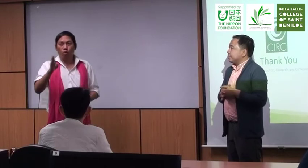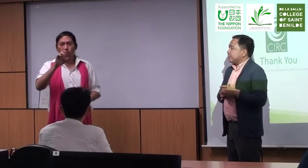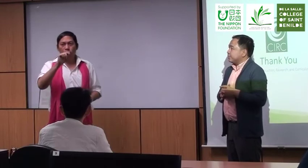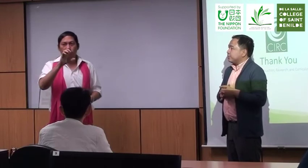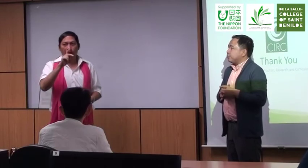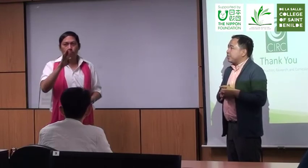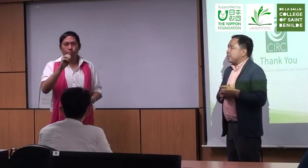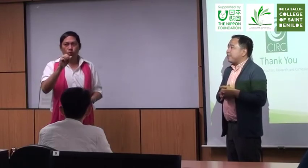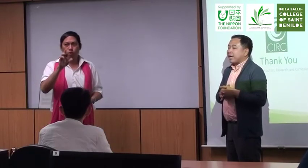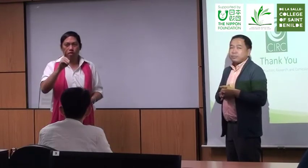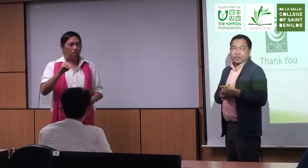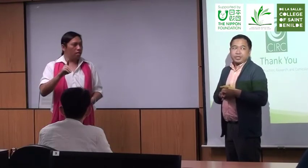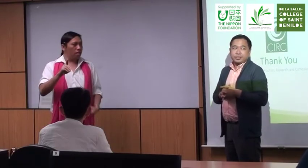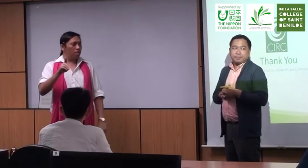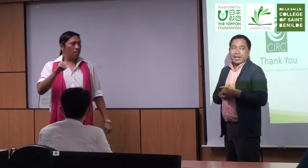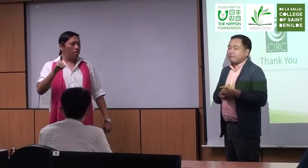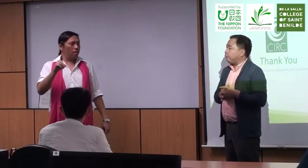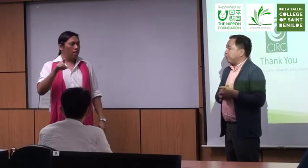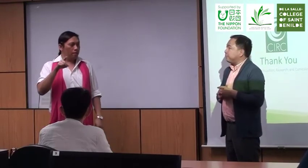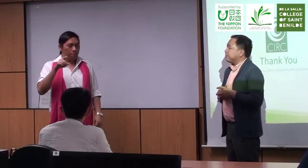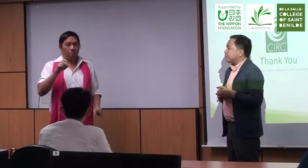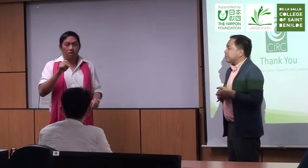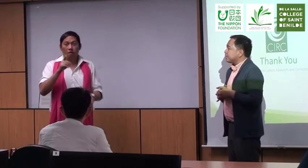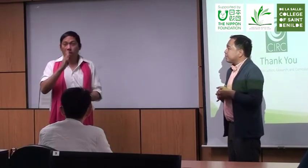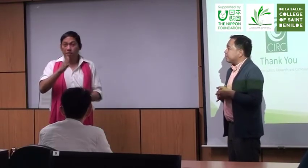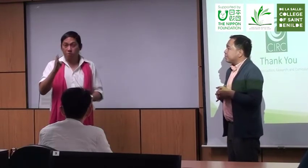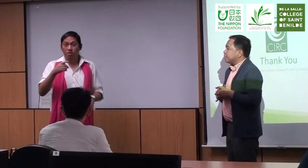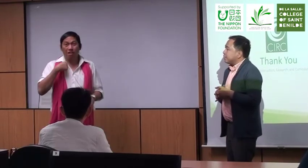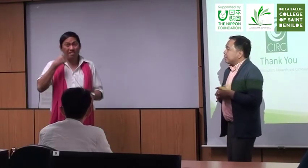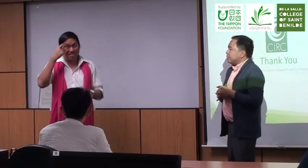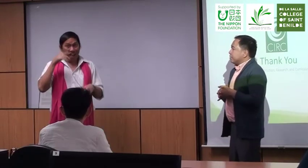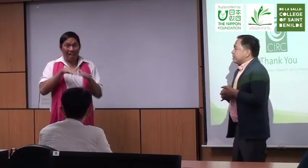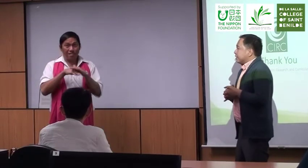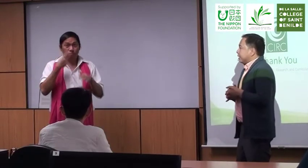class. So using the Blackboard platform.